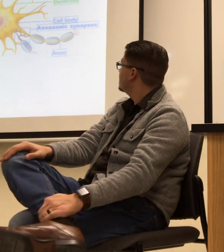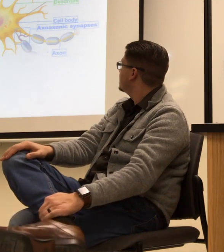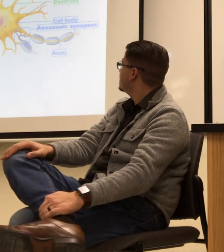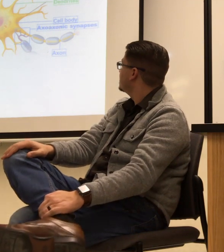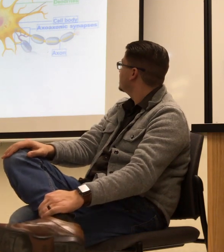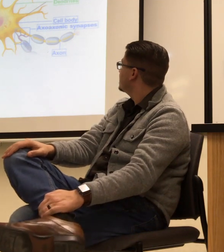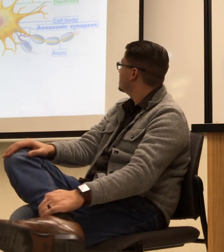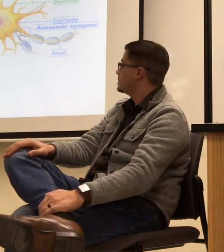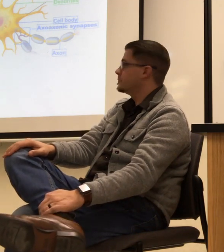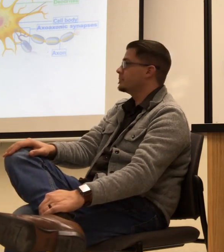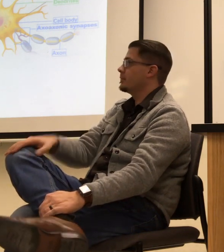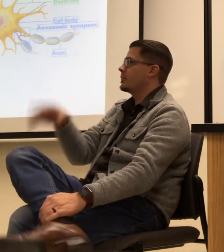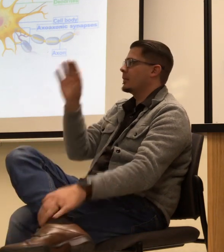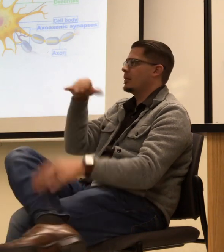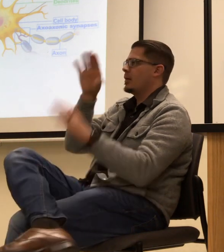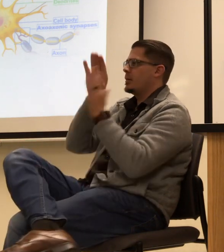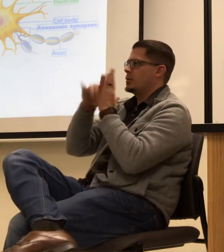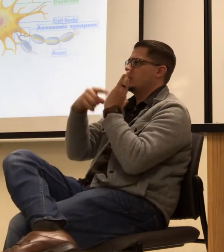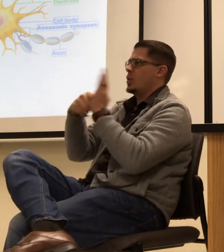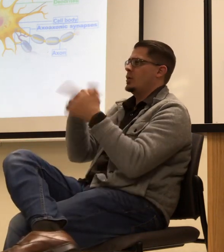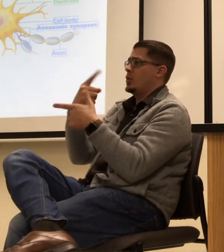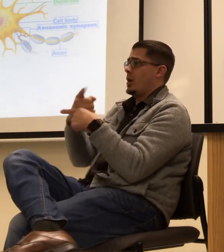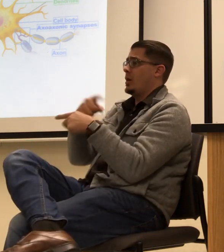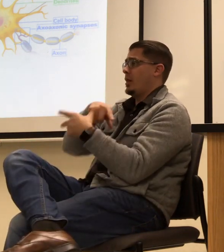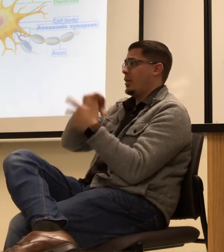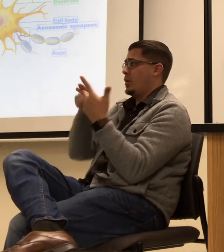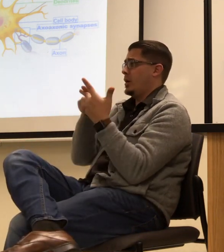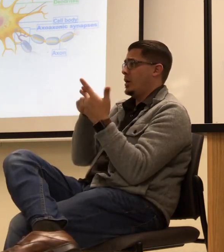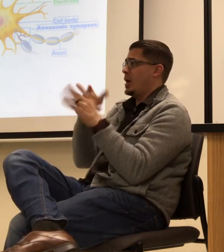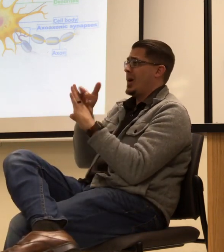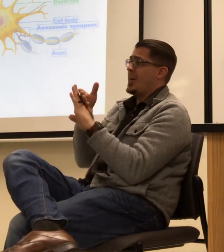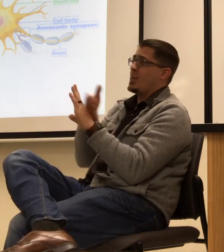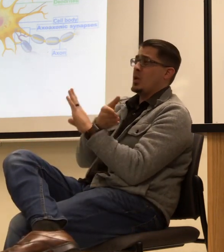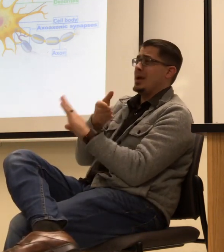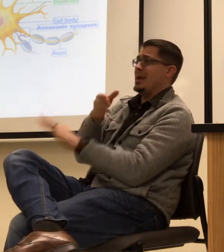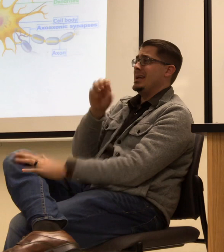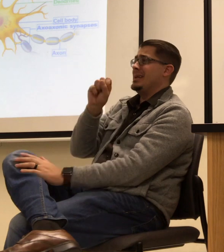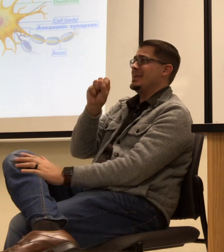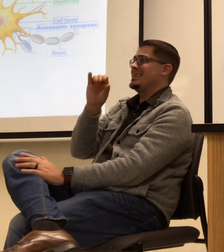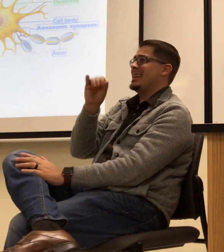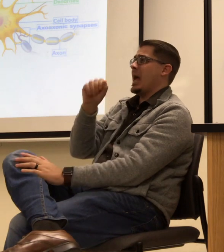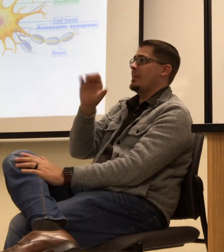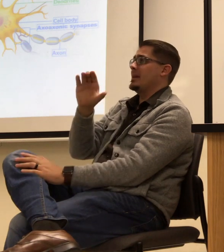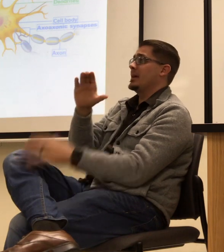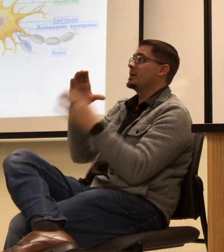Okay, that's kind of what the picture is showing you, right? The presynaptic cells